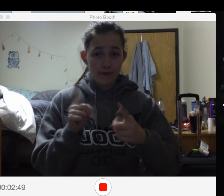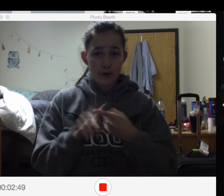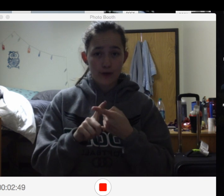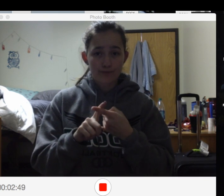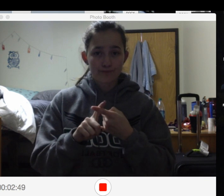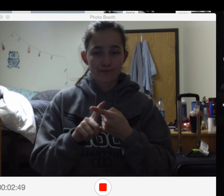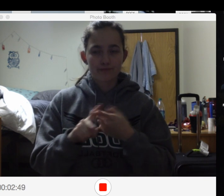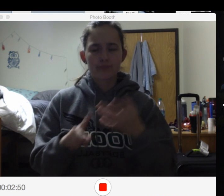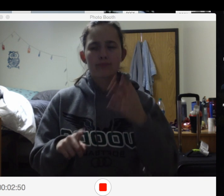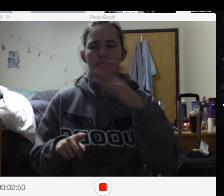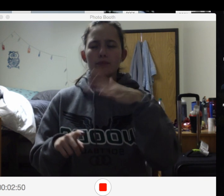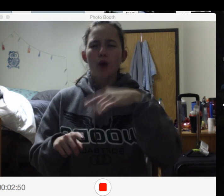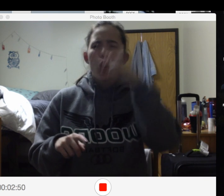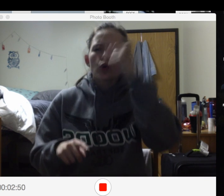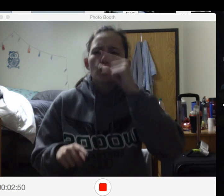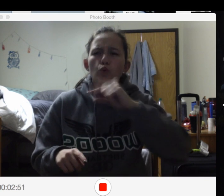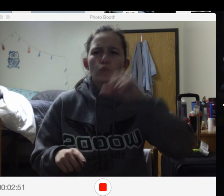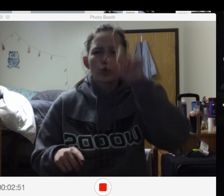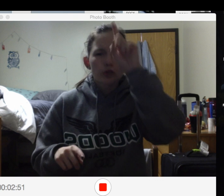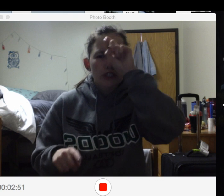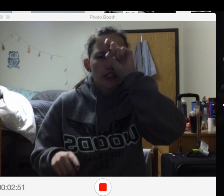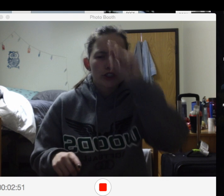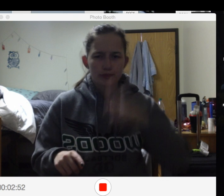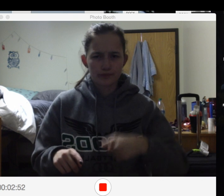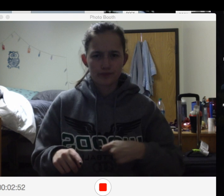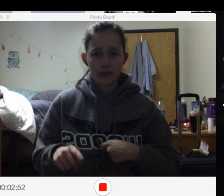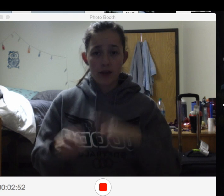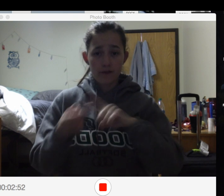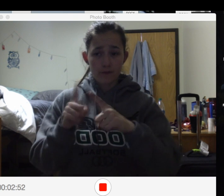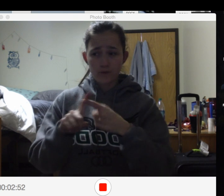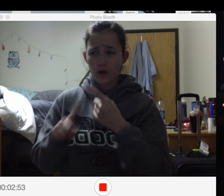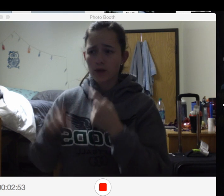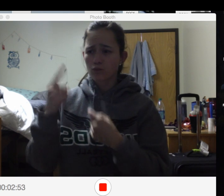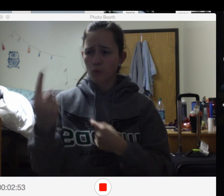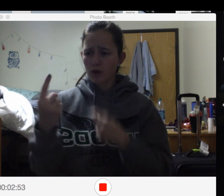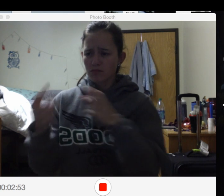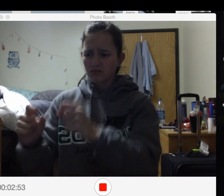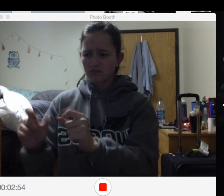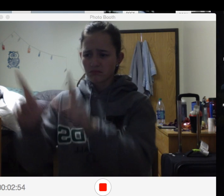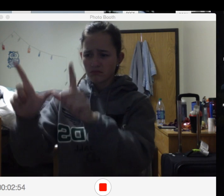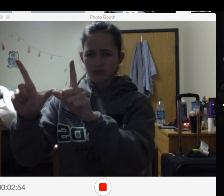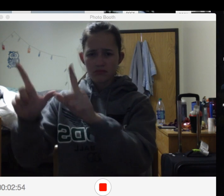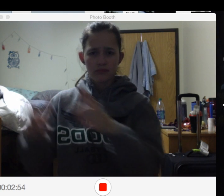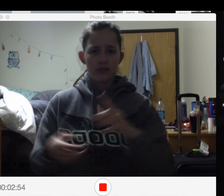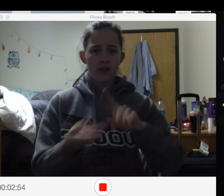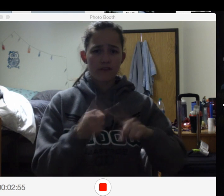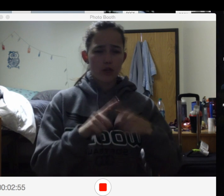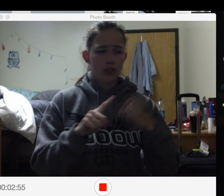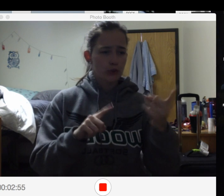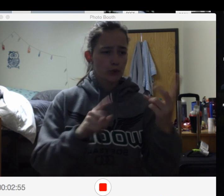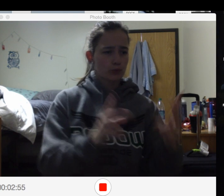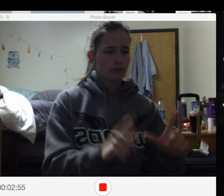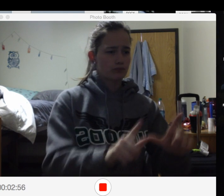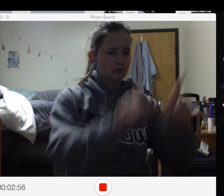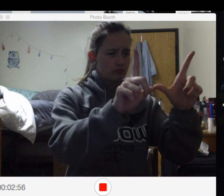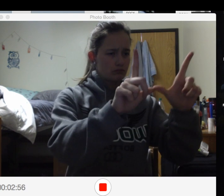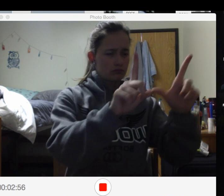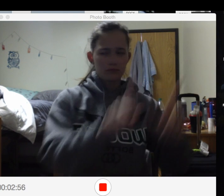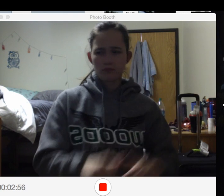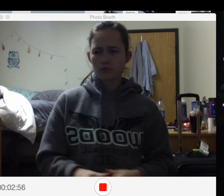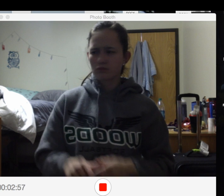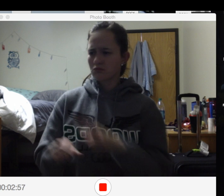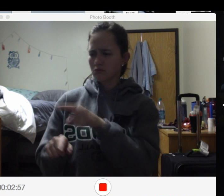got. So here's my friend Scott's screenshot. And here's my friend Daniel's